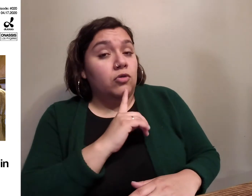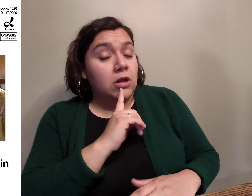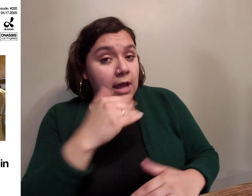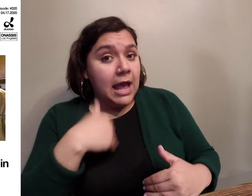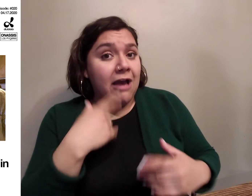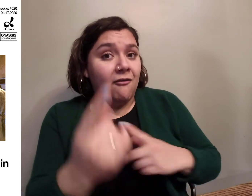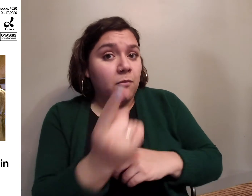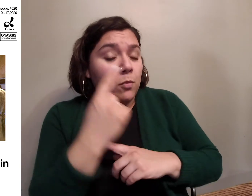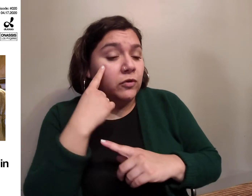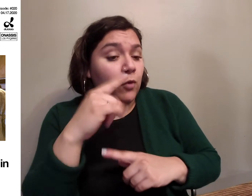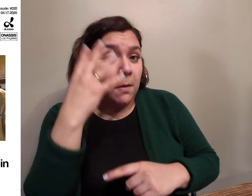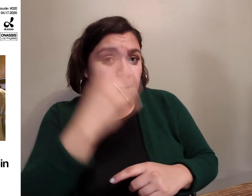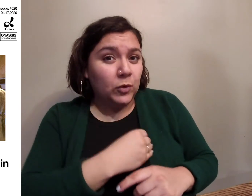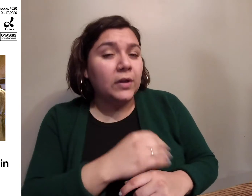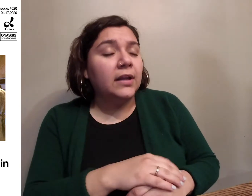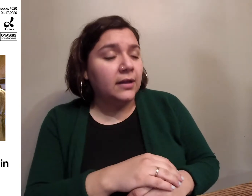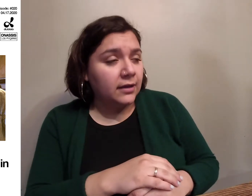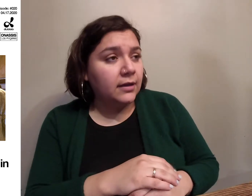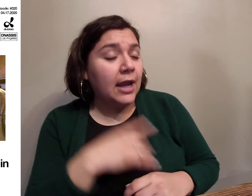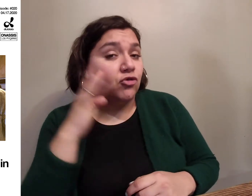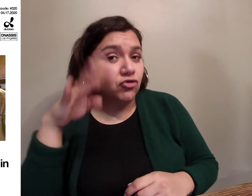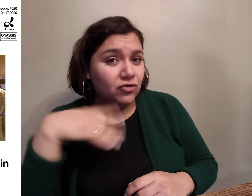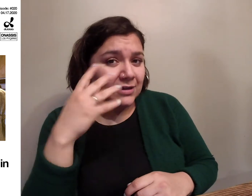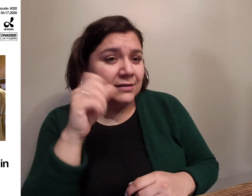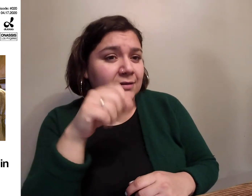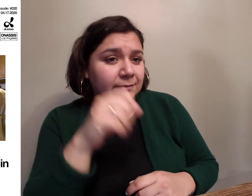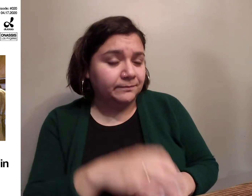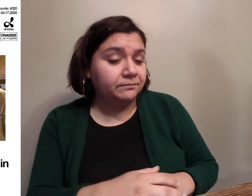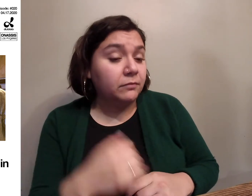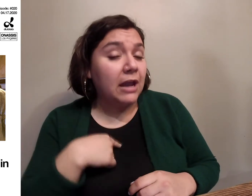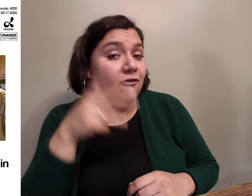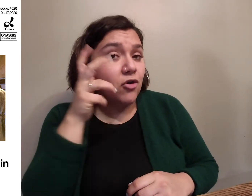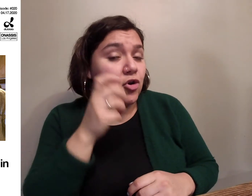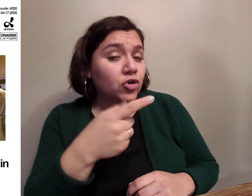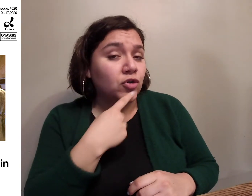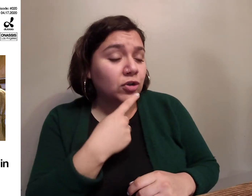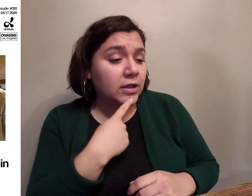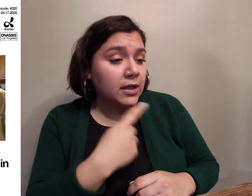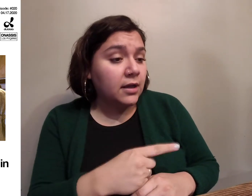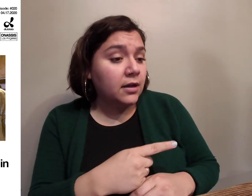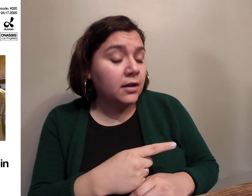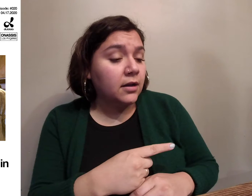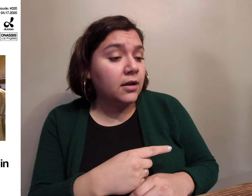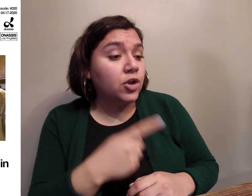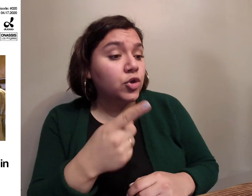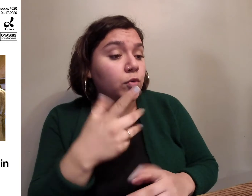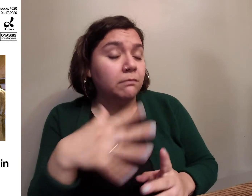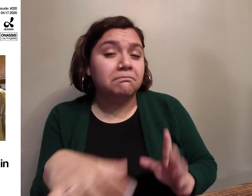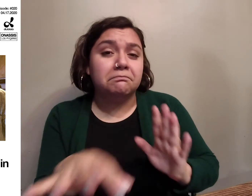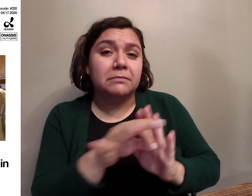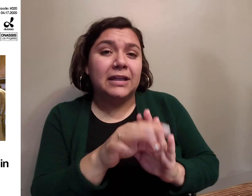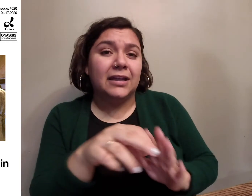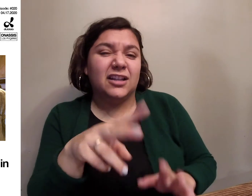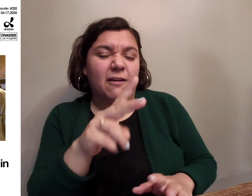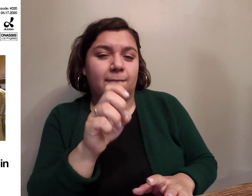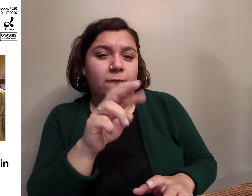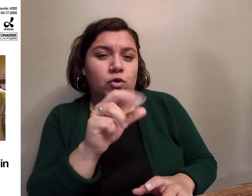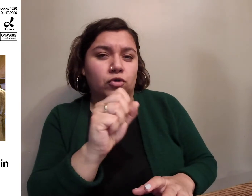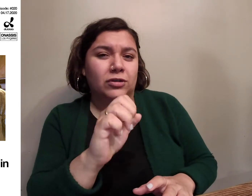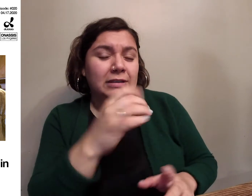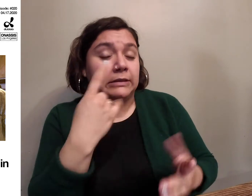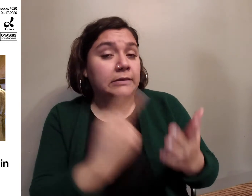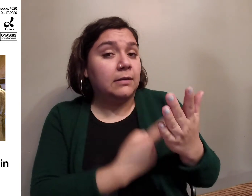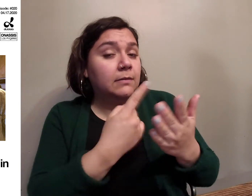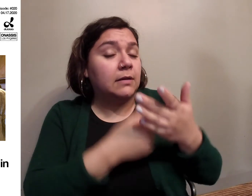beauty and craziness. I've heard you said that you'd pull a verse sometimes down to console